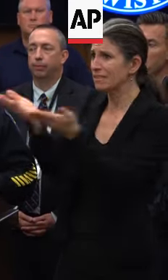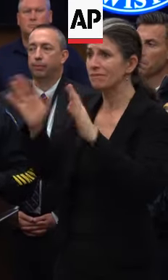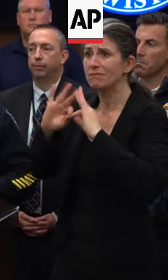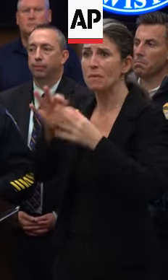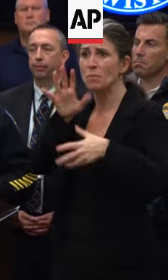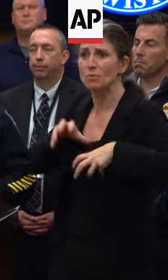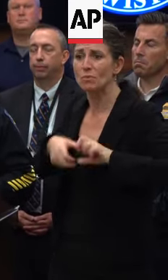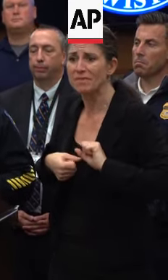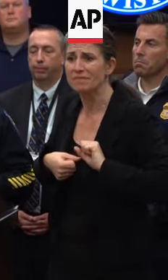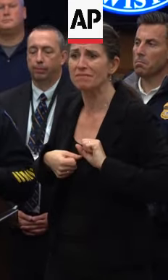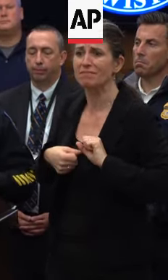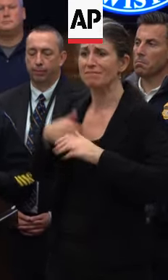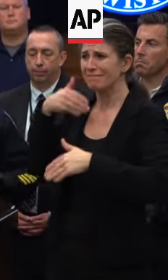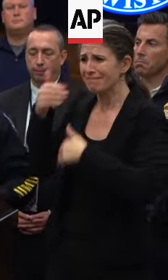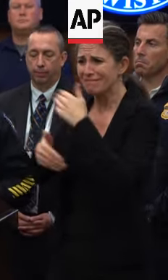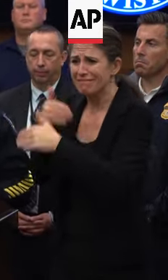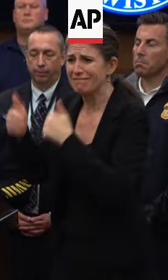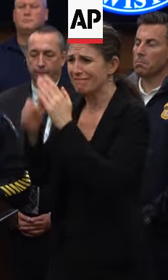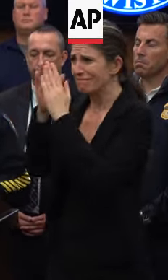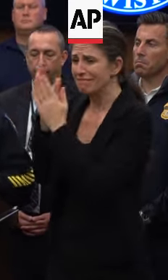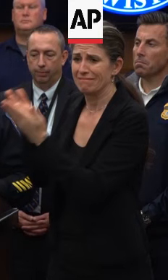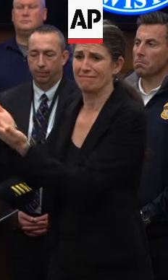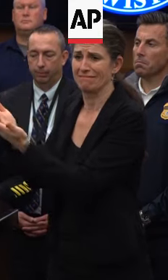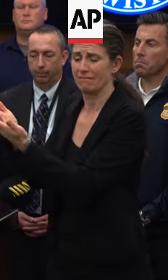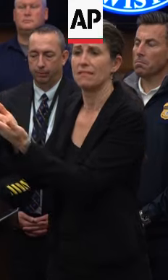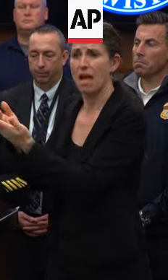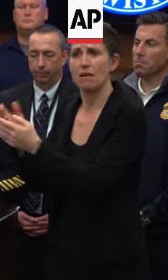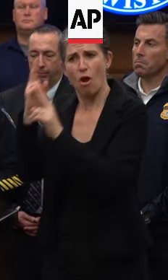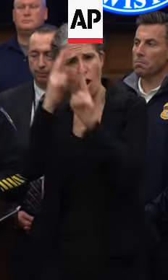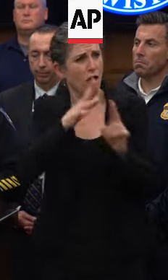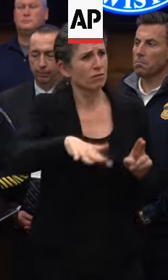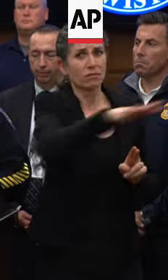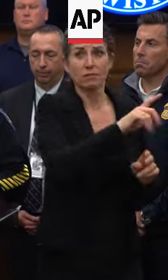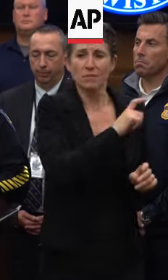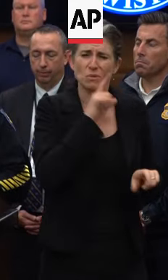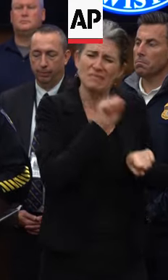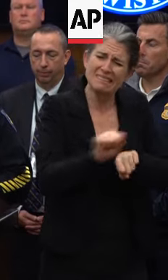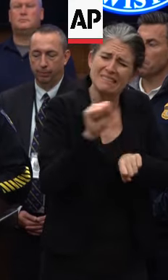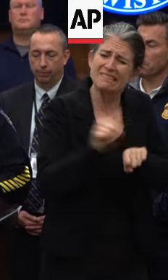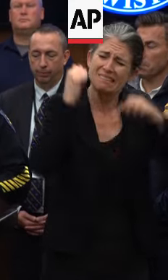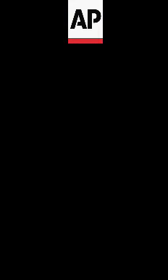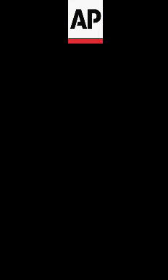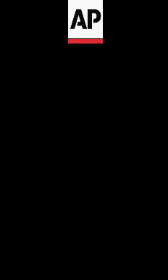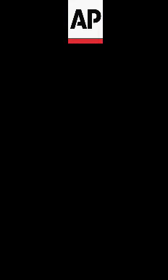the law enforcement officials that have worked tirelessly throughout this whole event to come to a good